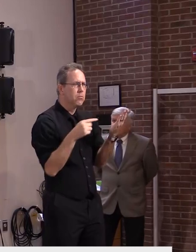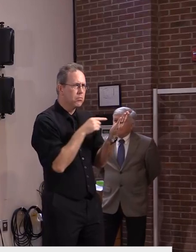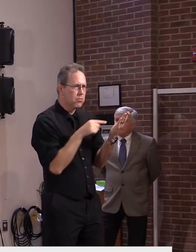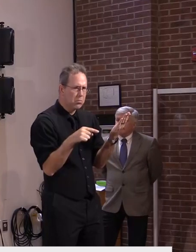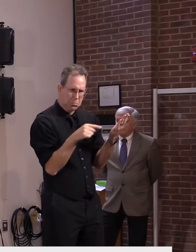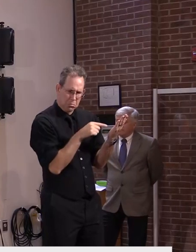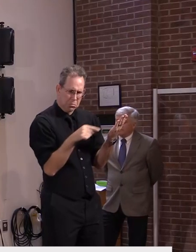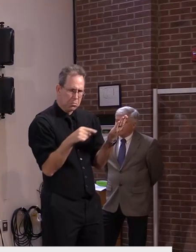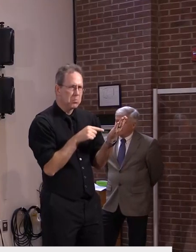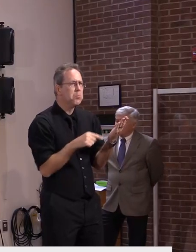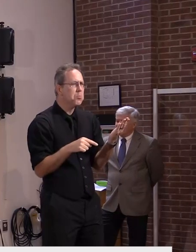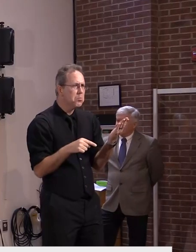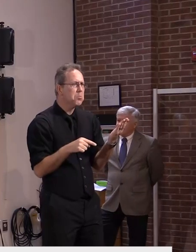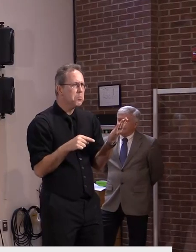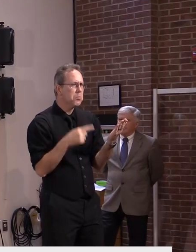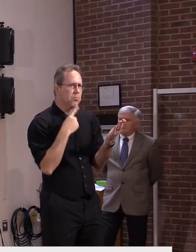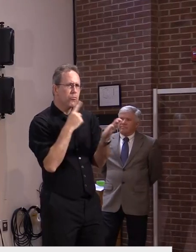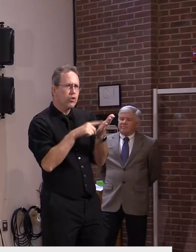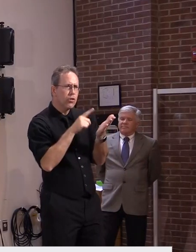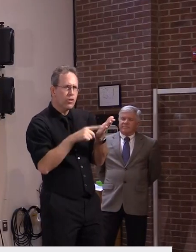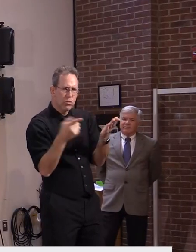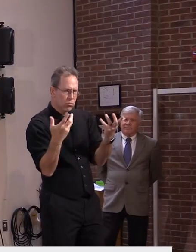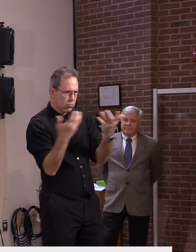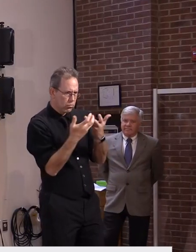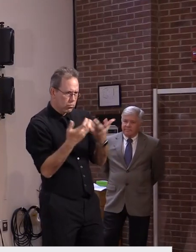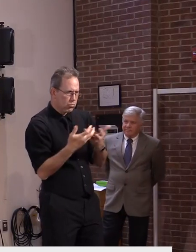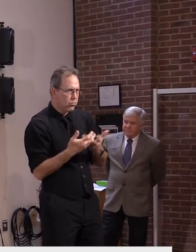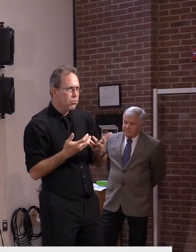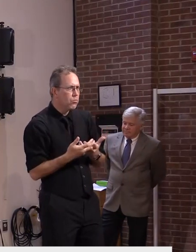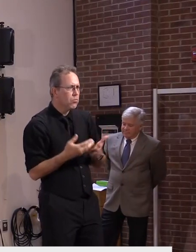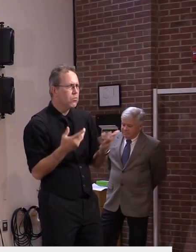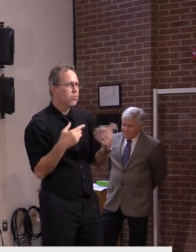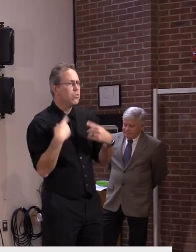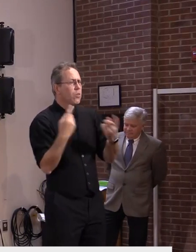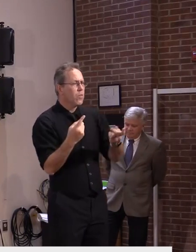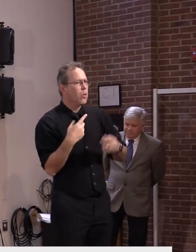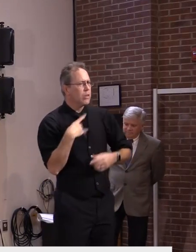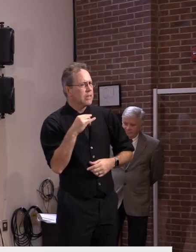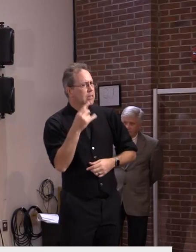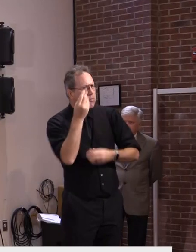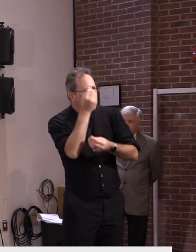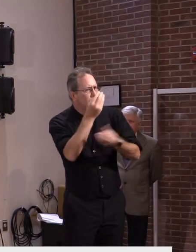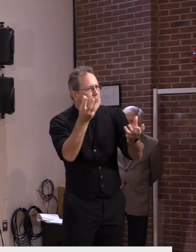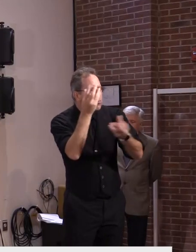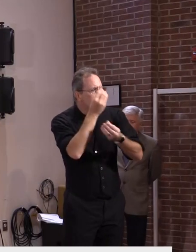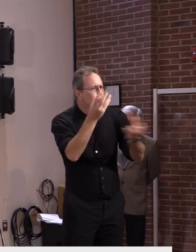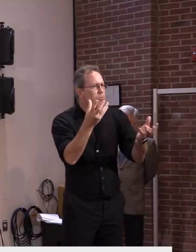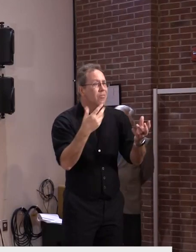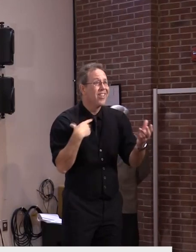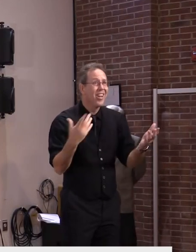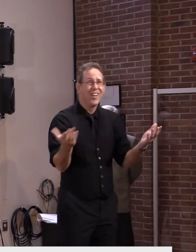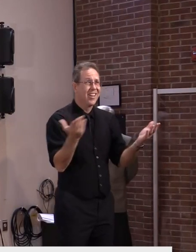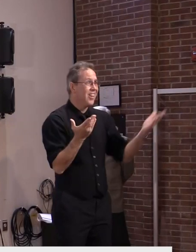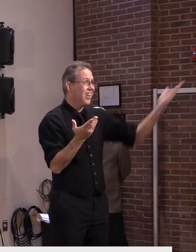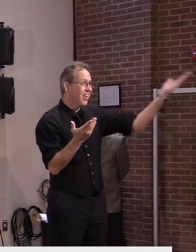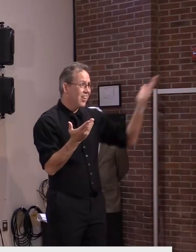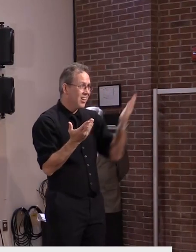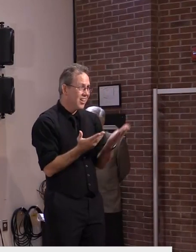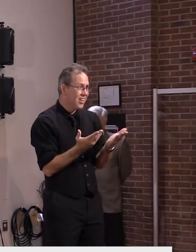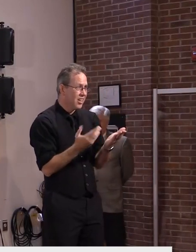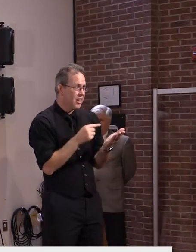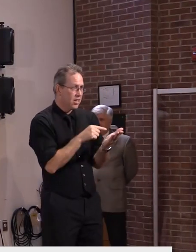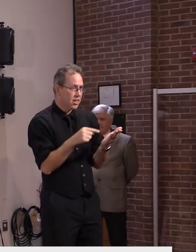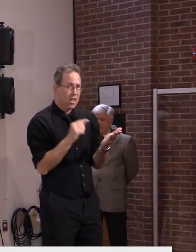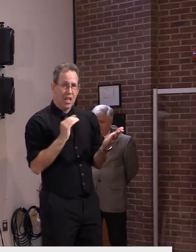and reconciling, as we've said at various times during the pandemic, when data was reconciled, when there was a